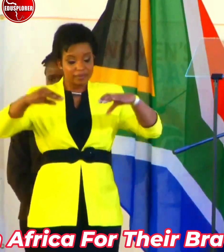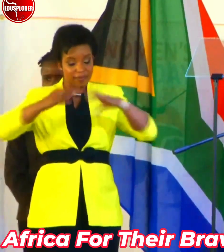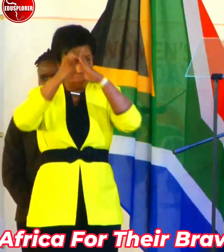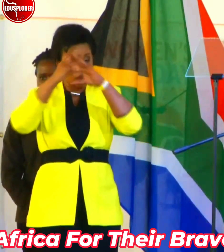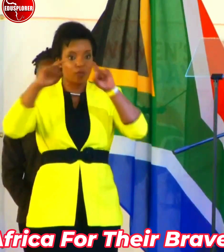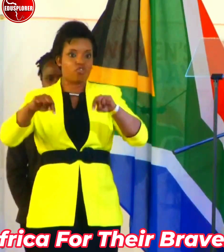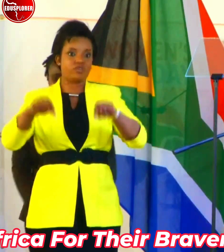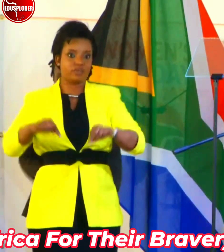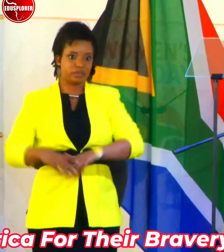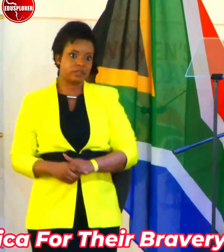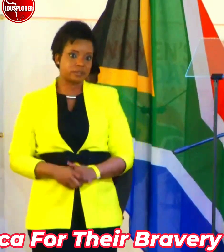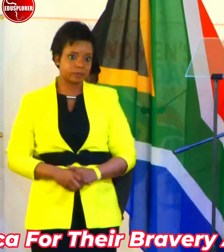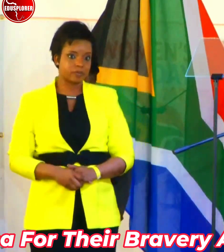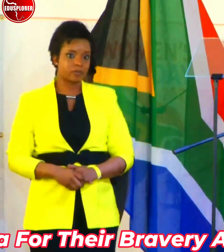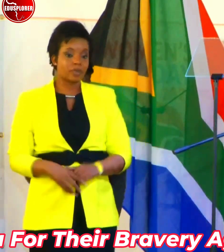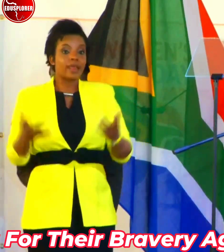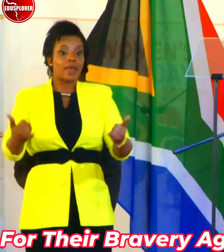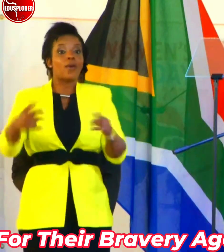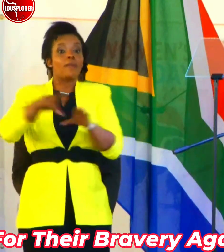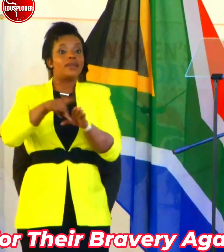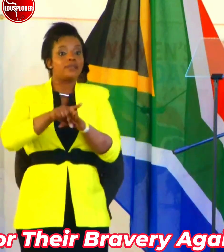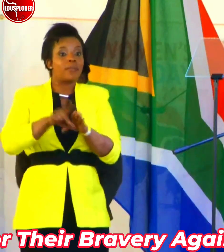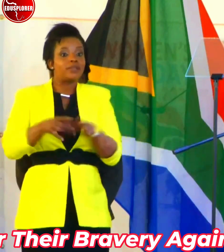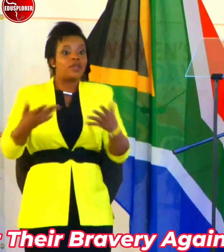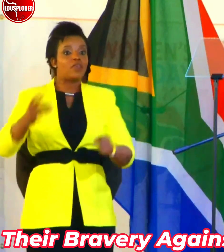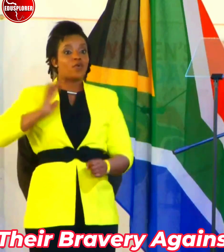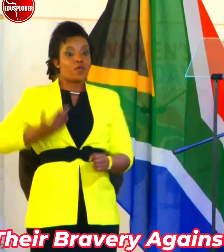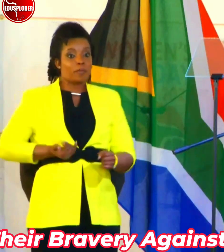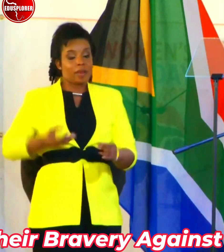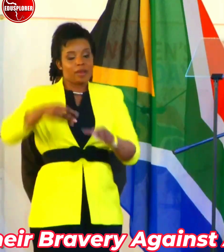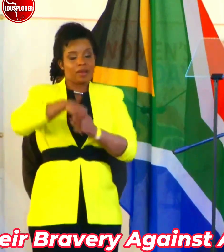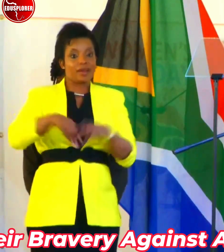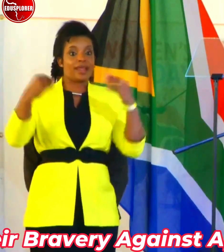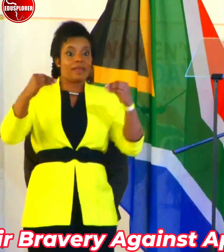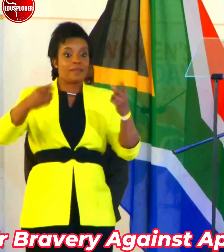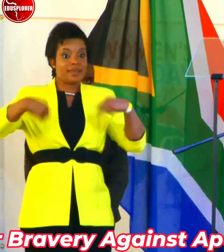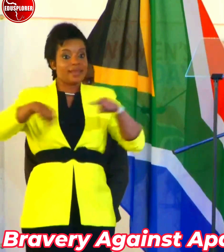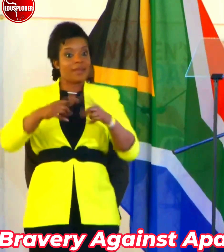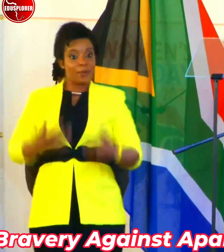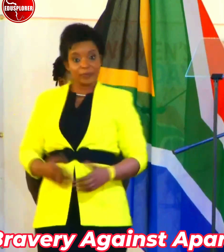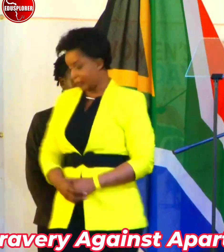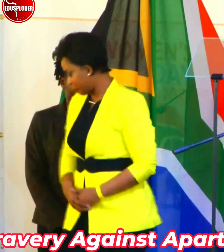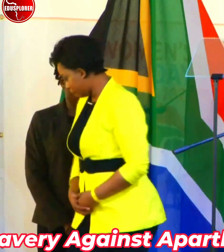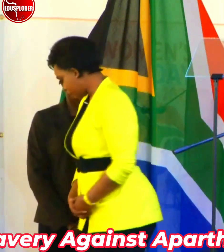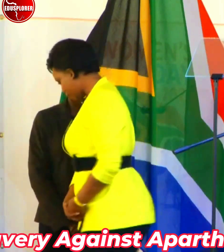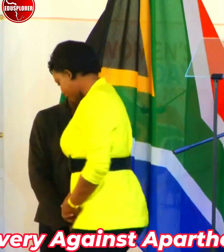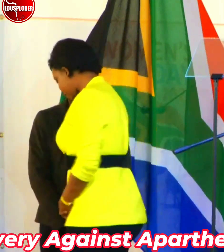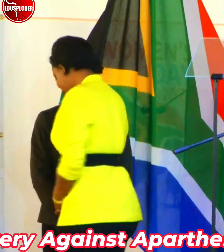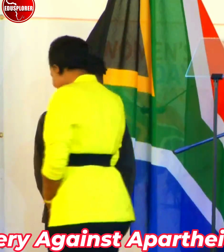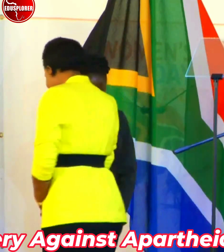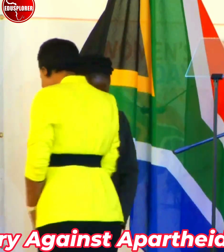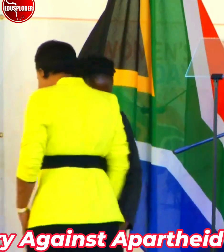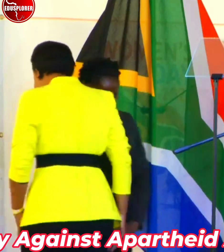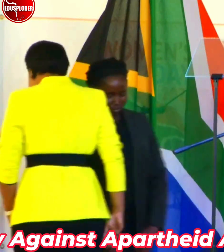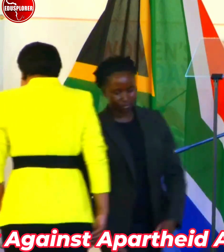attention on. The participation of women in our economy must also be improved.